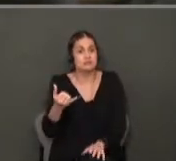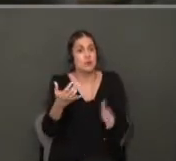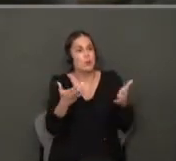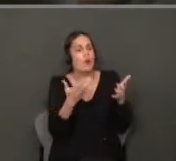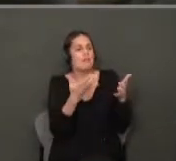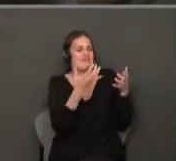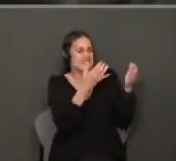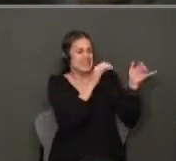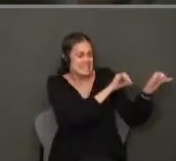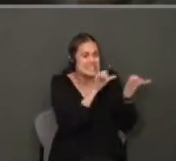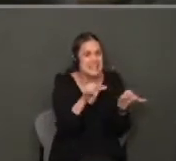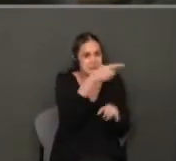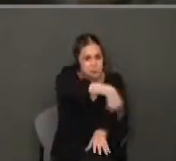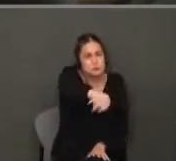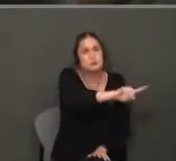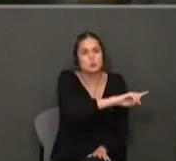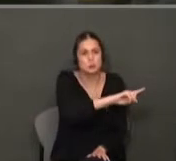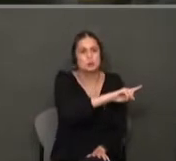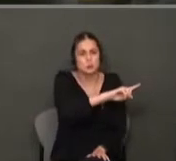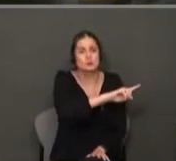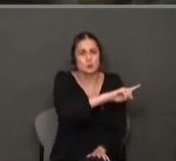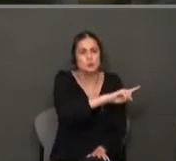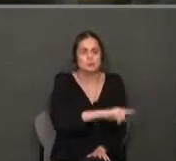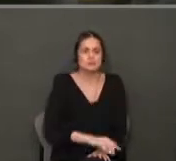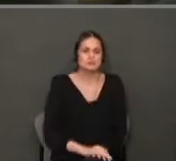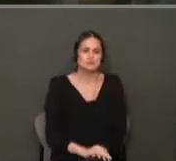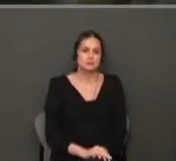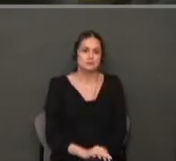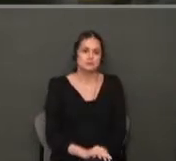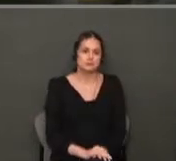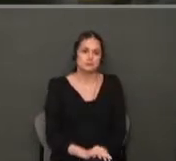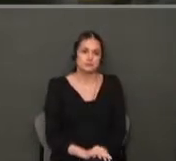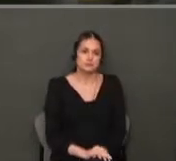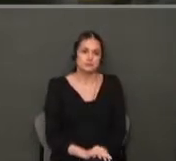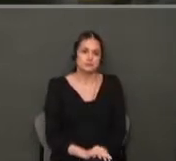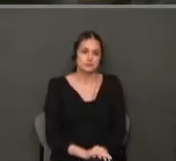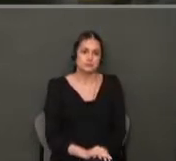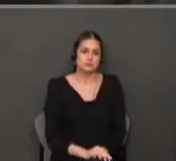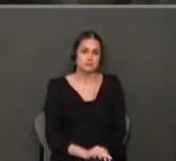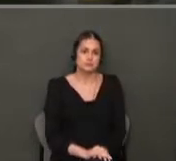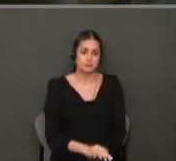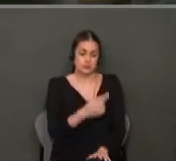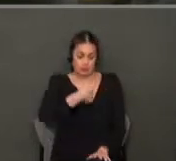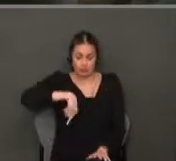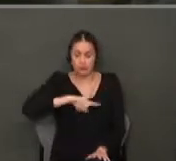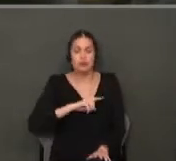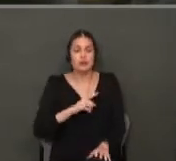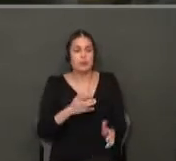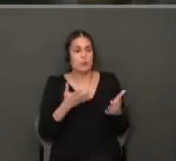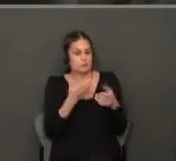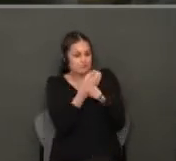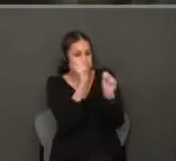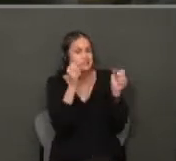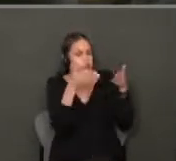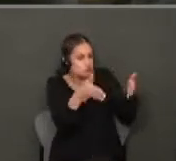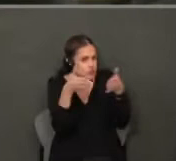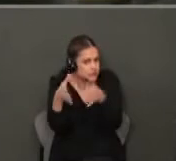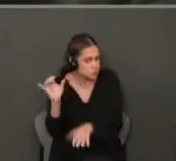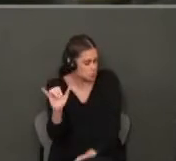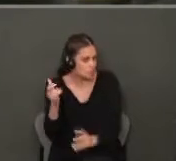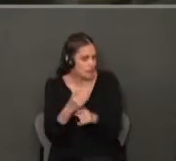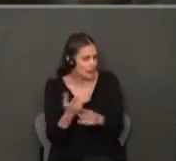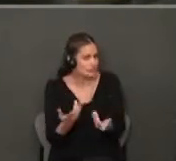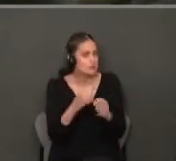fast for their kids and their loved ones as you do. They want safe streets as well,